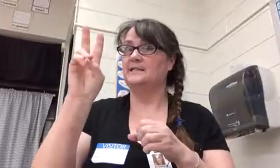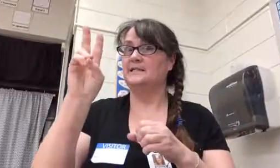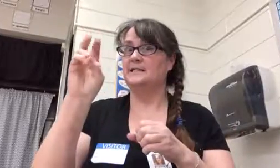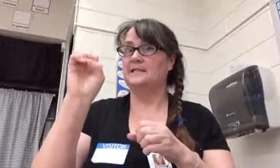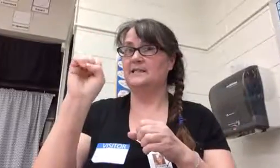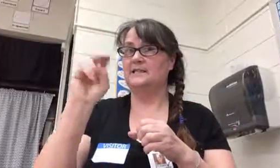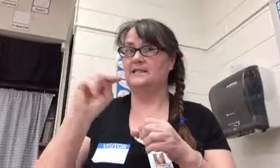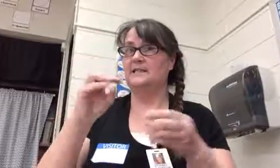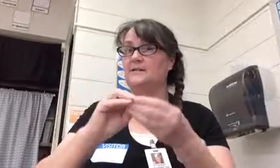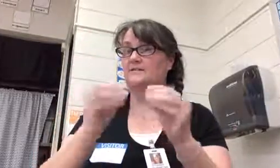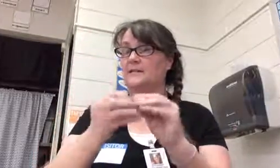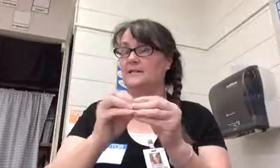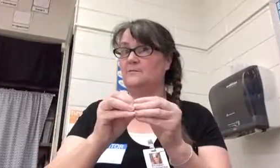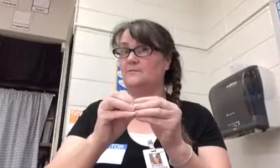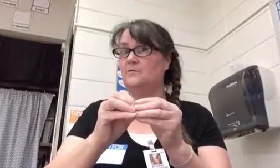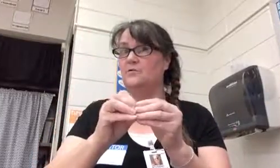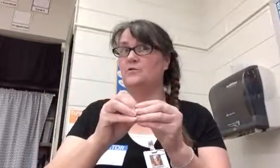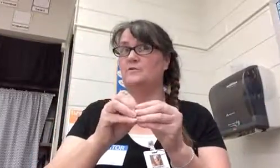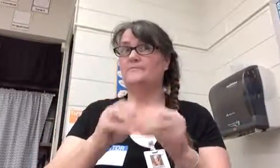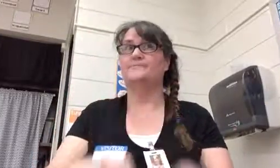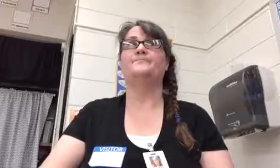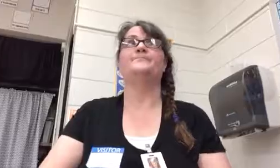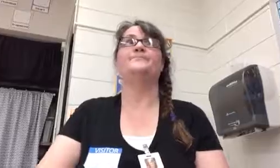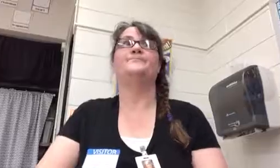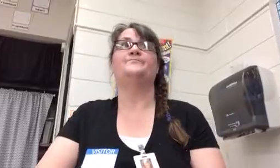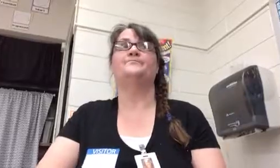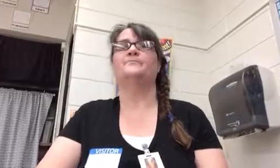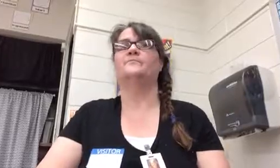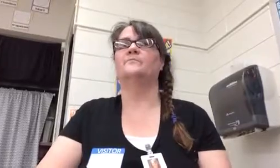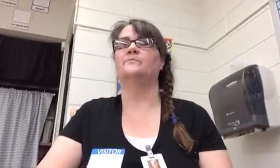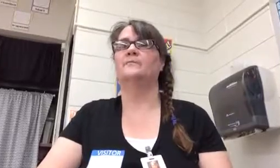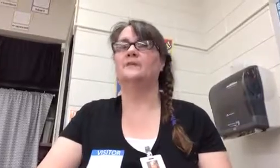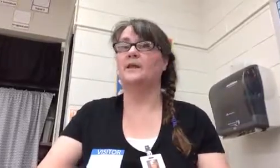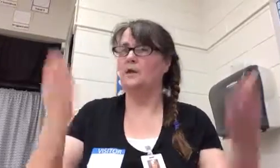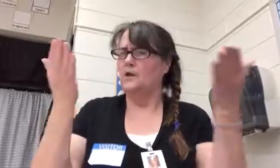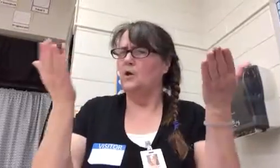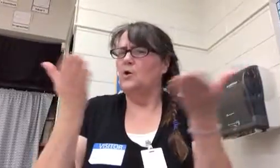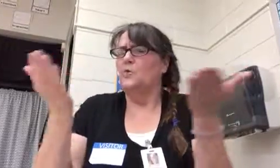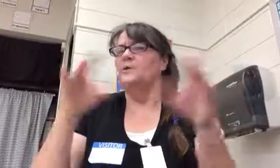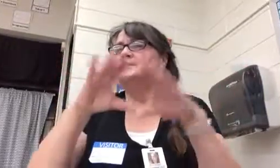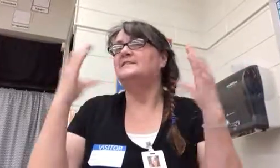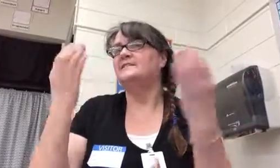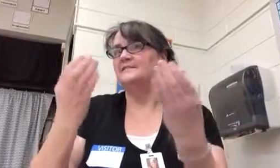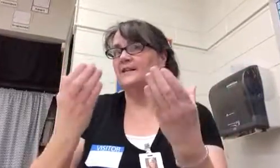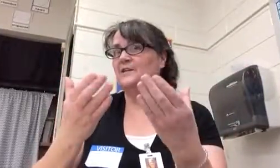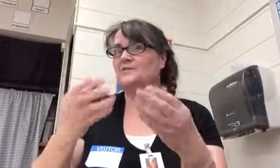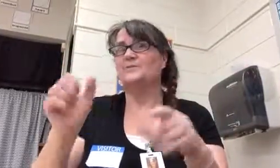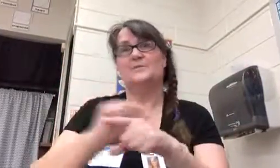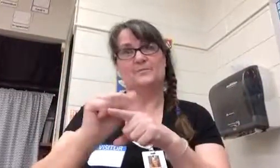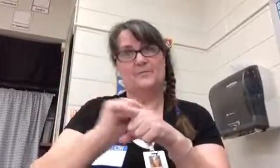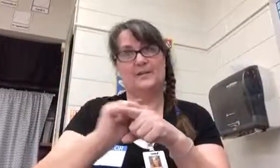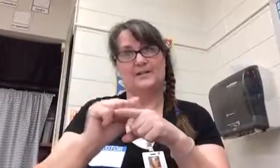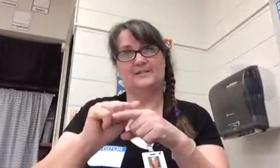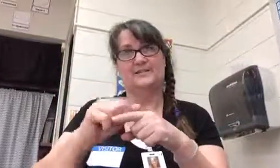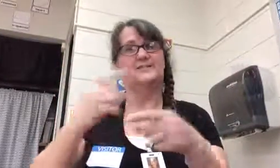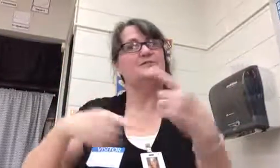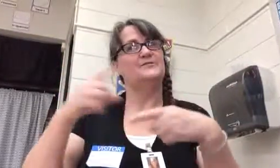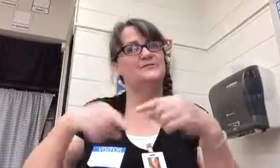What do you guys want to practice for sign language? Do you want to practice our alphabet? Do you want to practice animals? Animals. We haven't